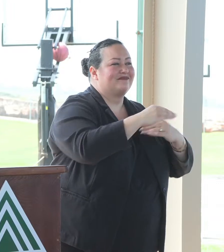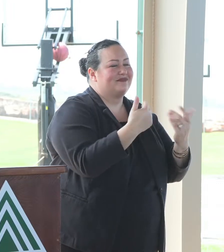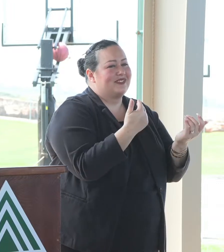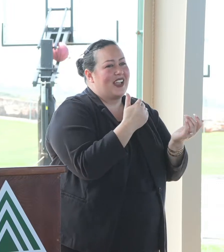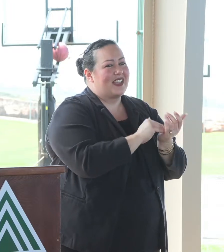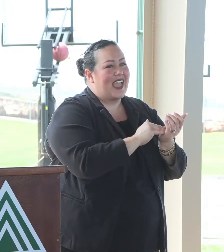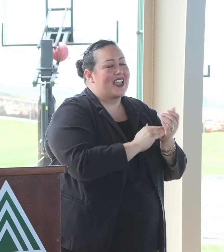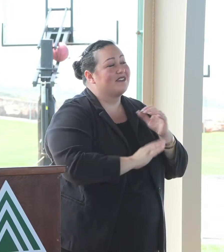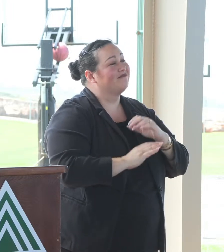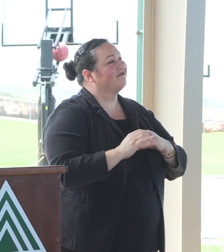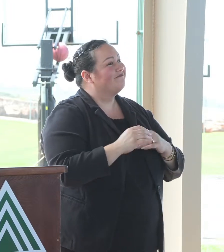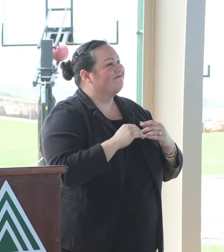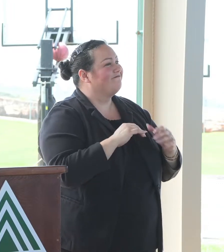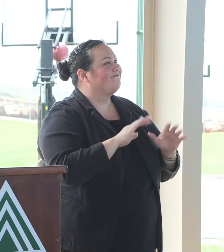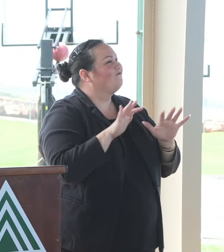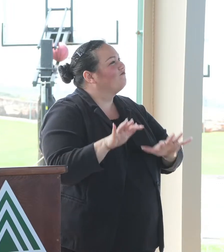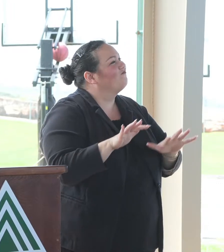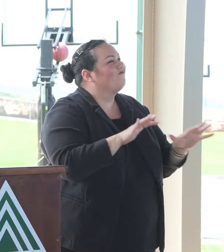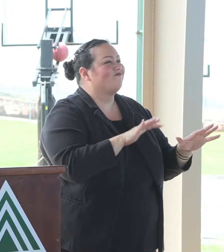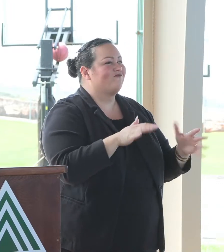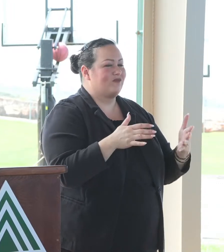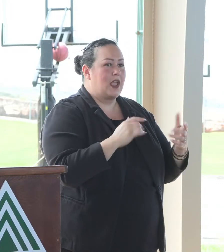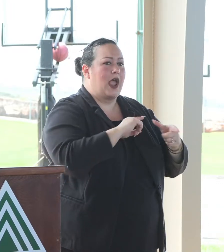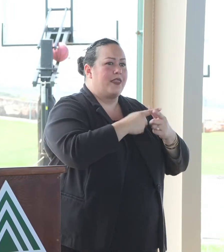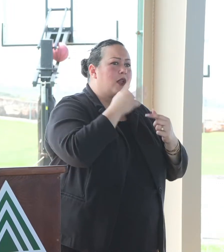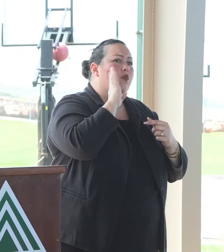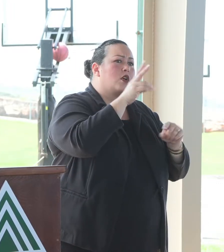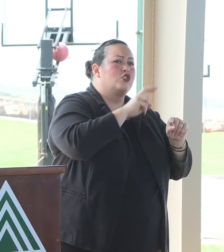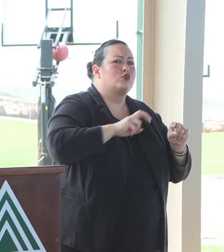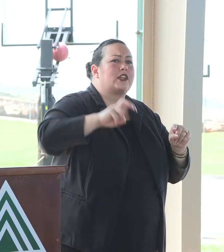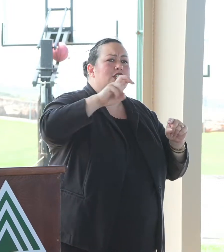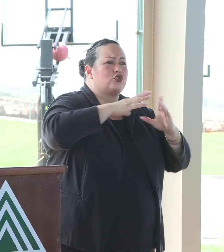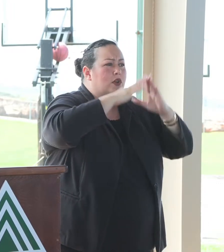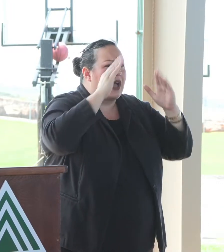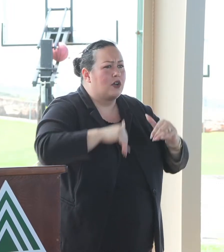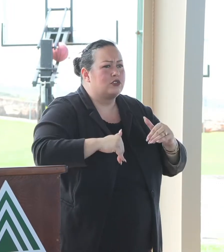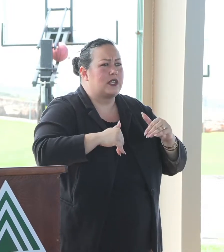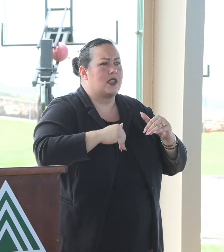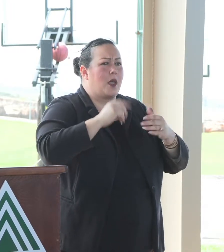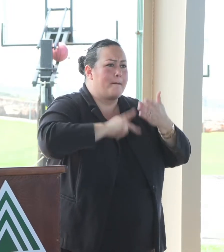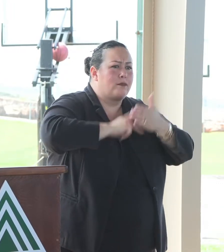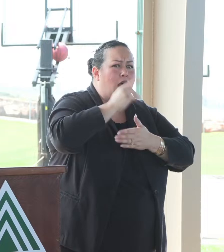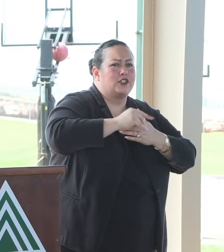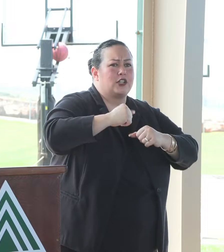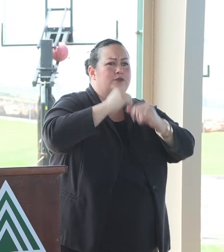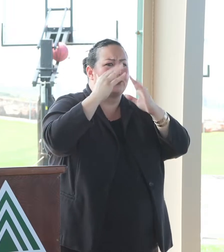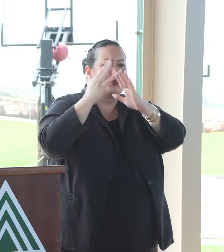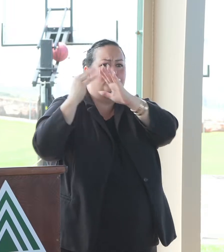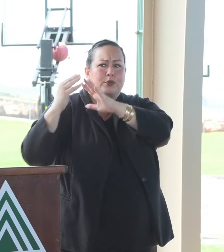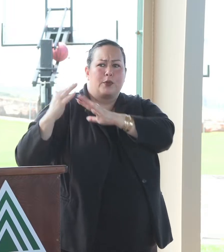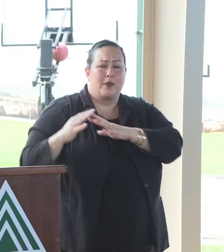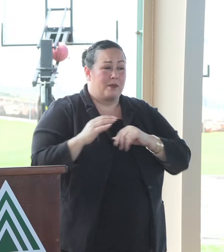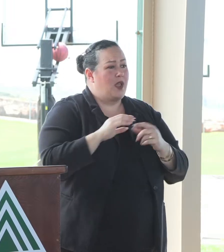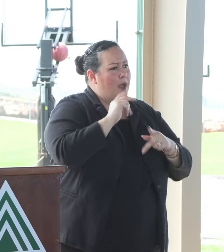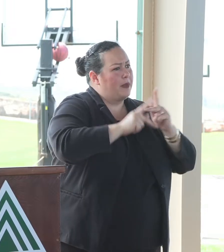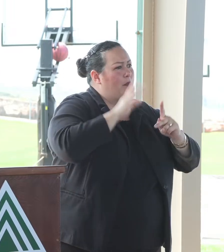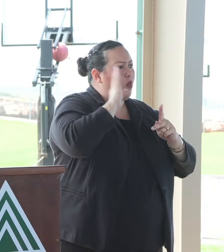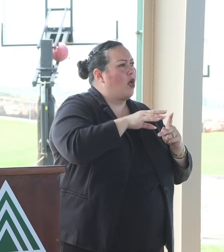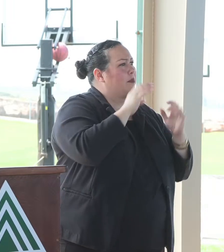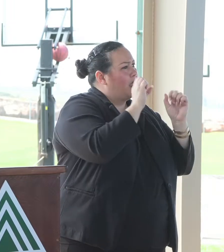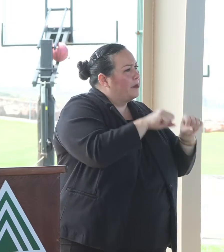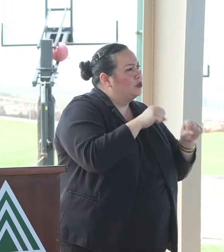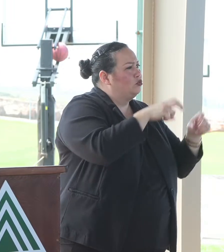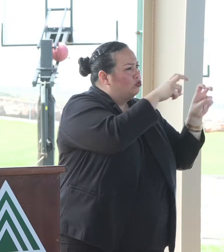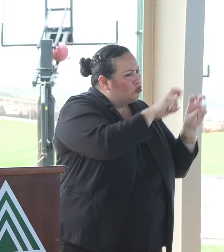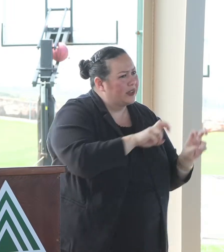is going to come next, which is start launching housing, transitional housing projects to help people get into that part of life that's stable.